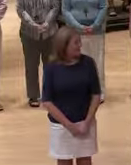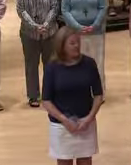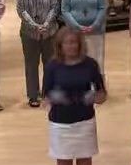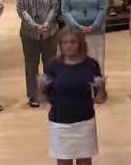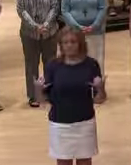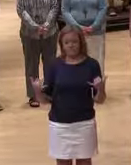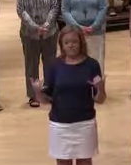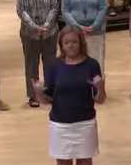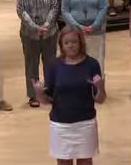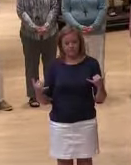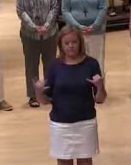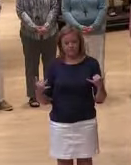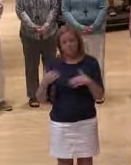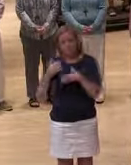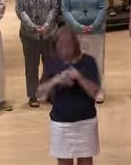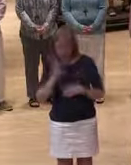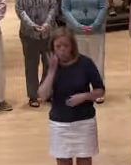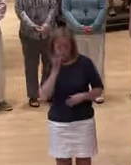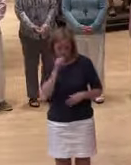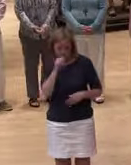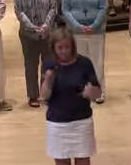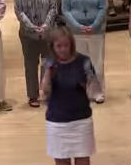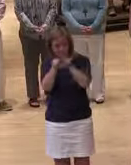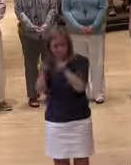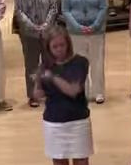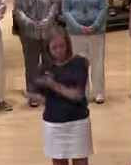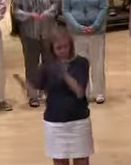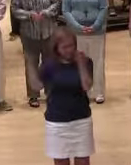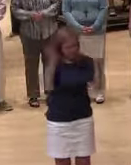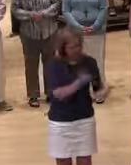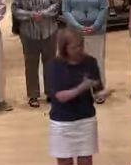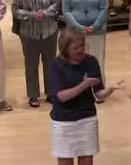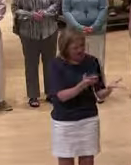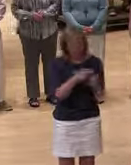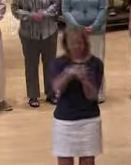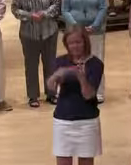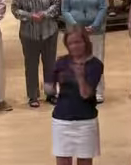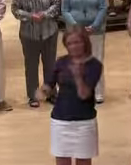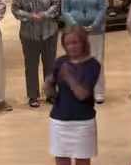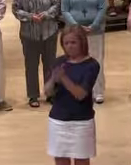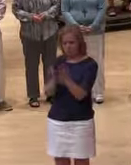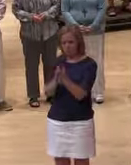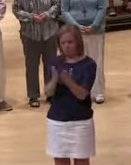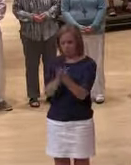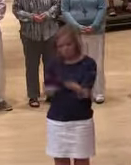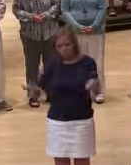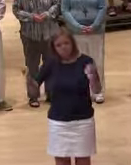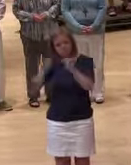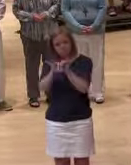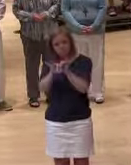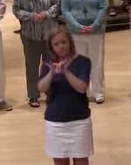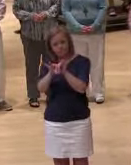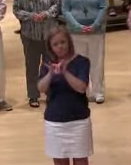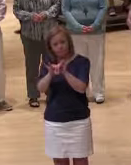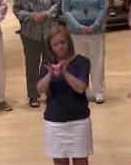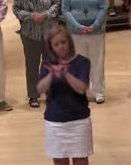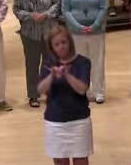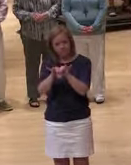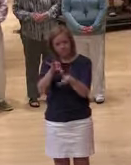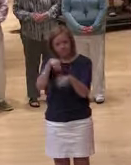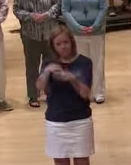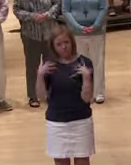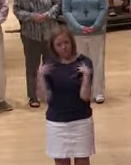Today, along with the gifts of bread and wine, we have brought to the altar four books that play an important part of the life of